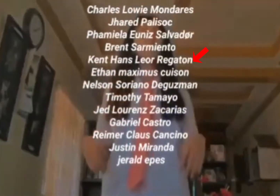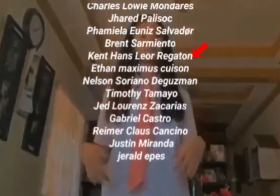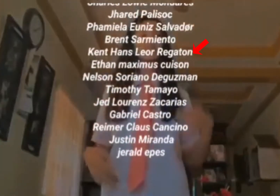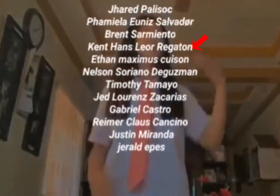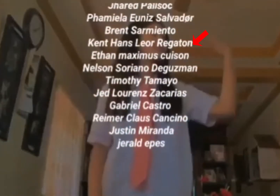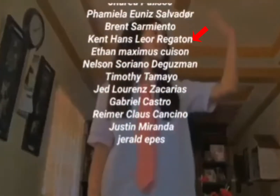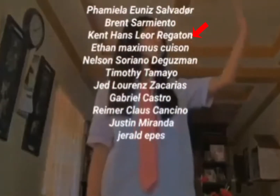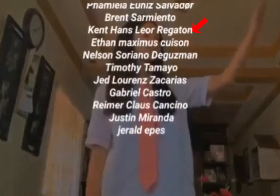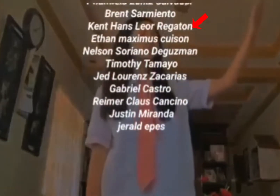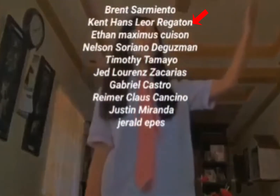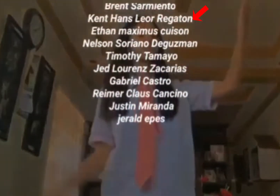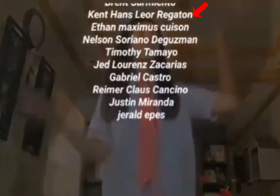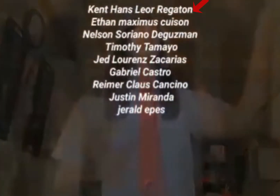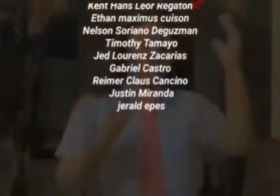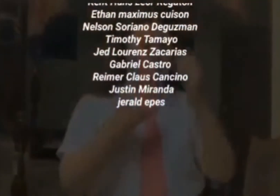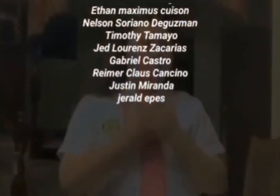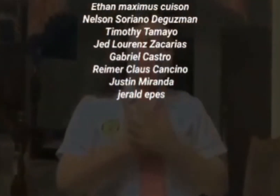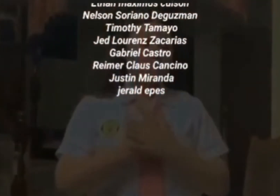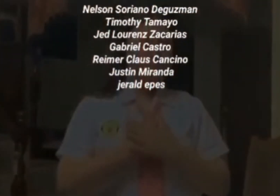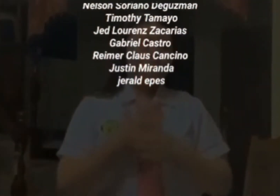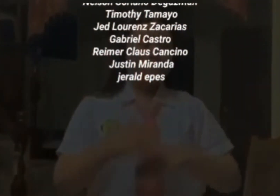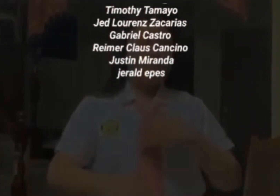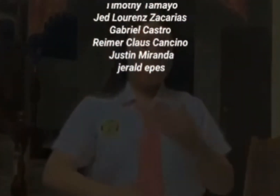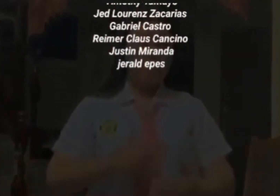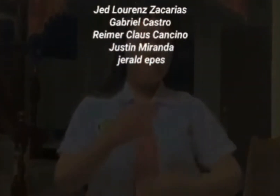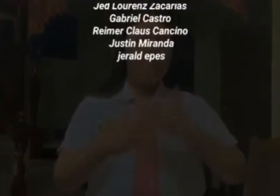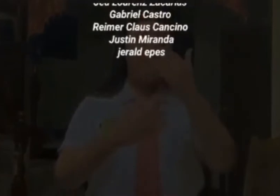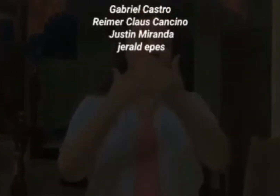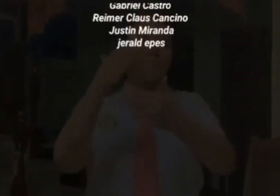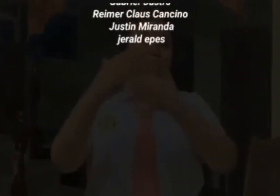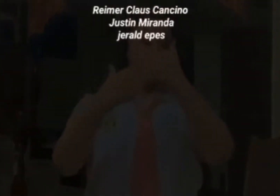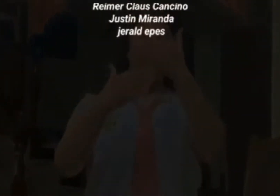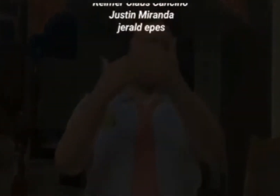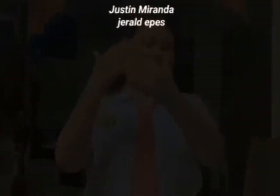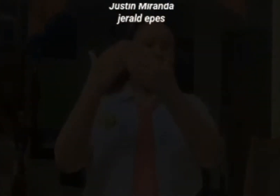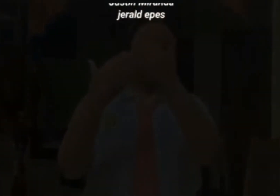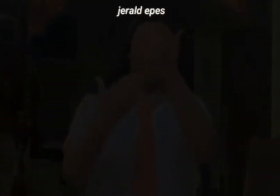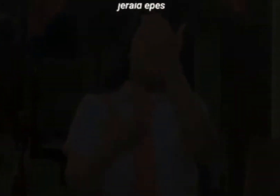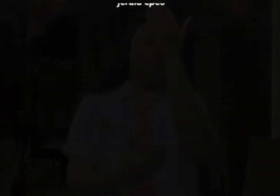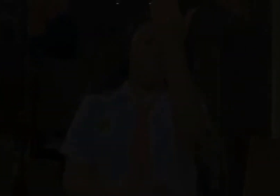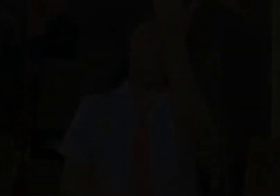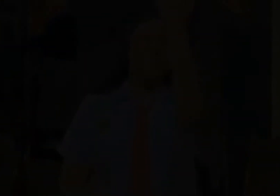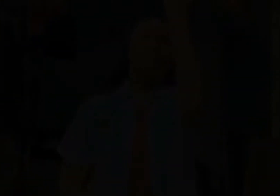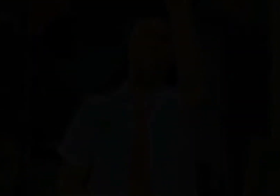for. It's to know and love and serve God.